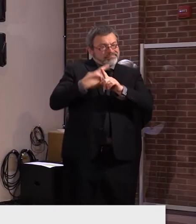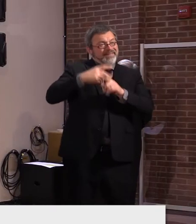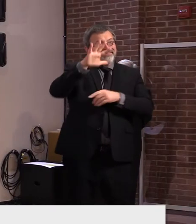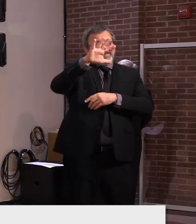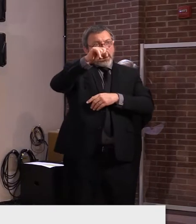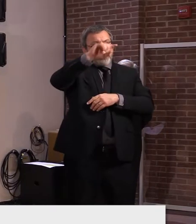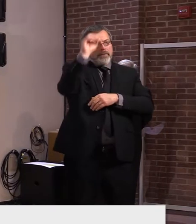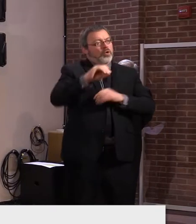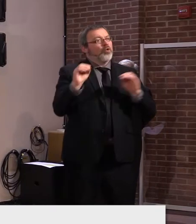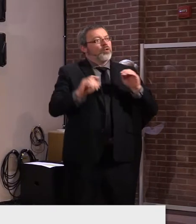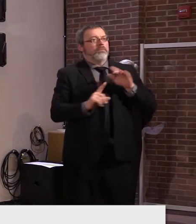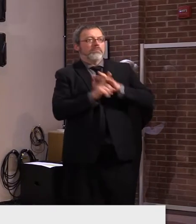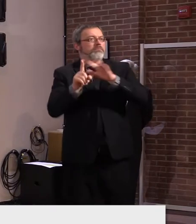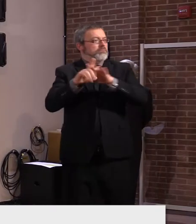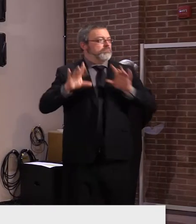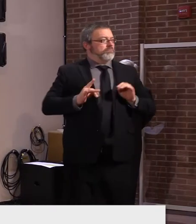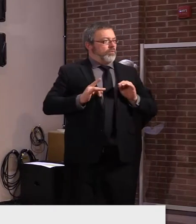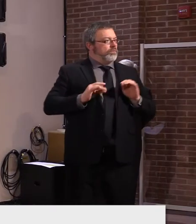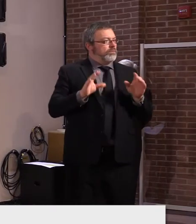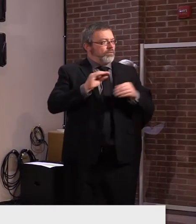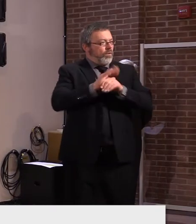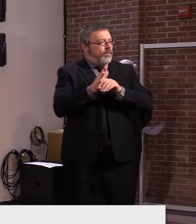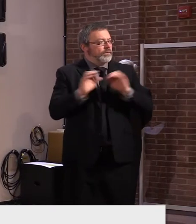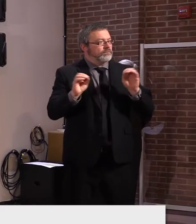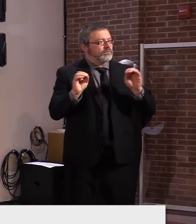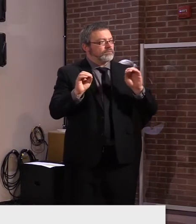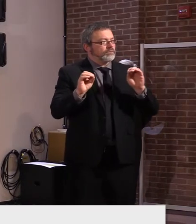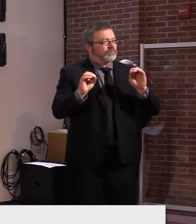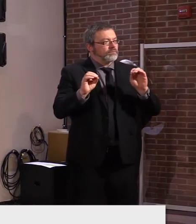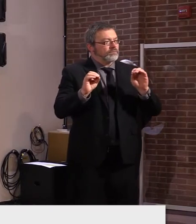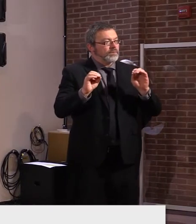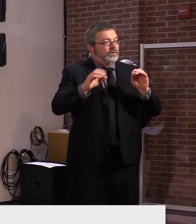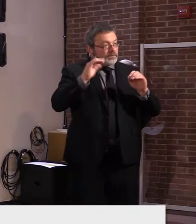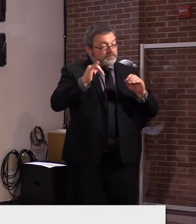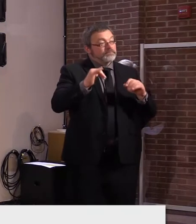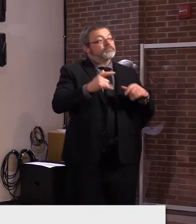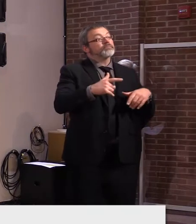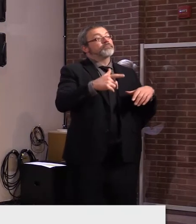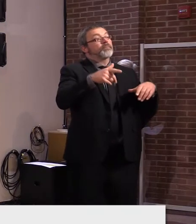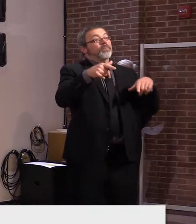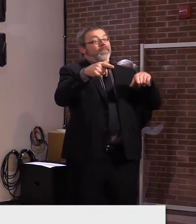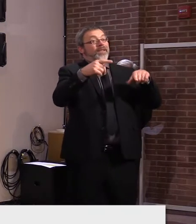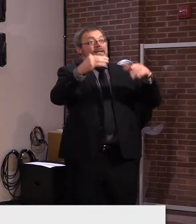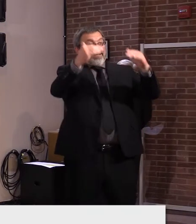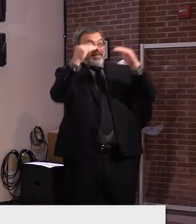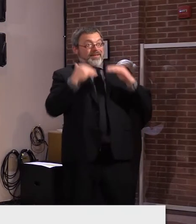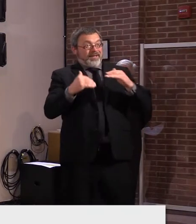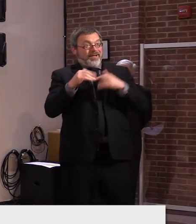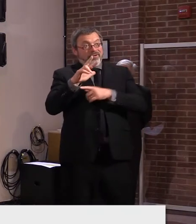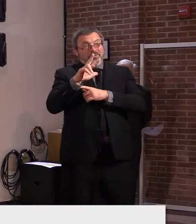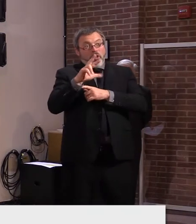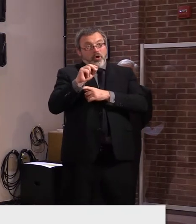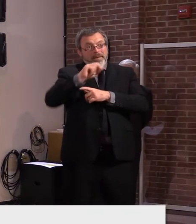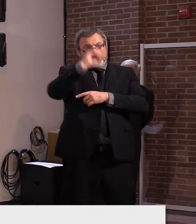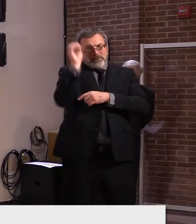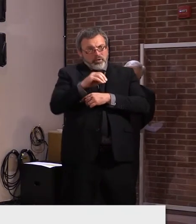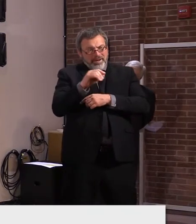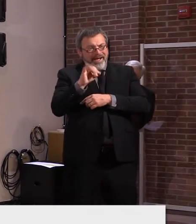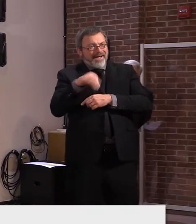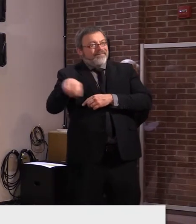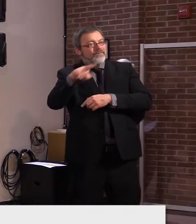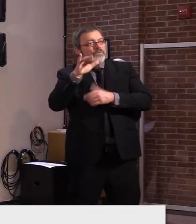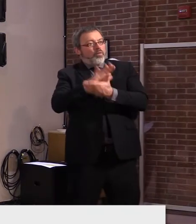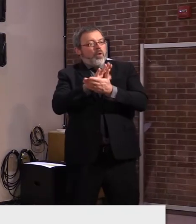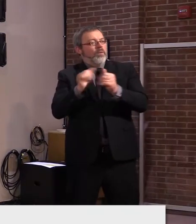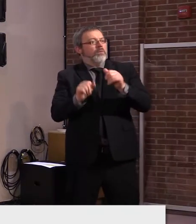far. 93% of our schools have had fewer than 5 cases or no cases at all. And 10 schools have experienced 10 or more cases